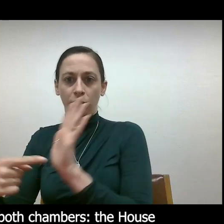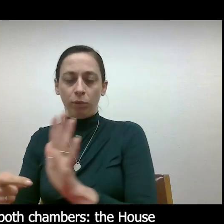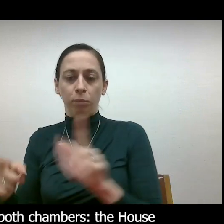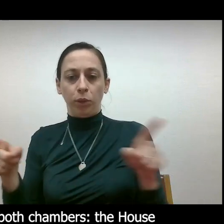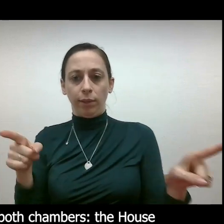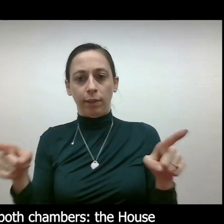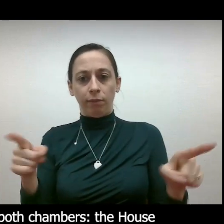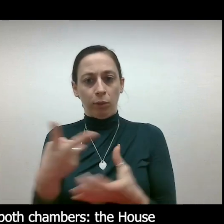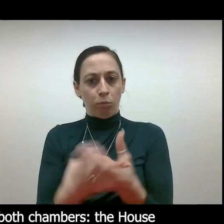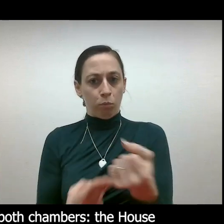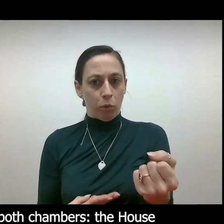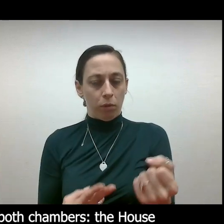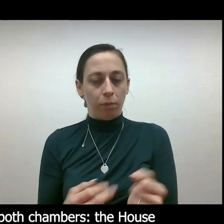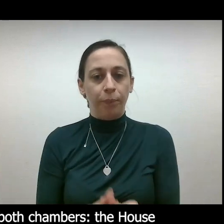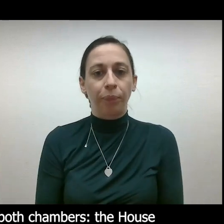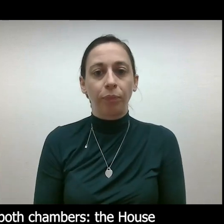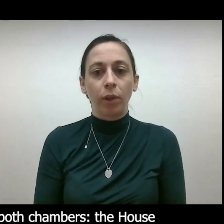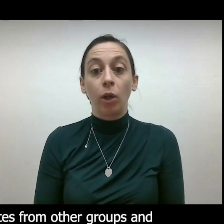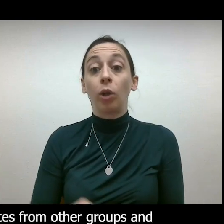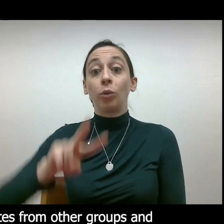House and the Senate.